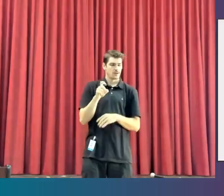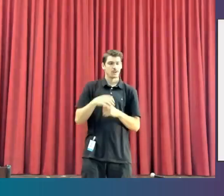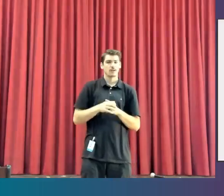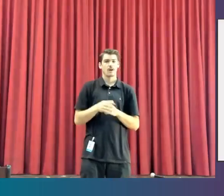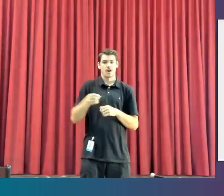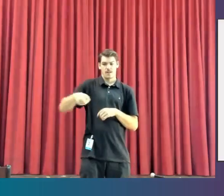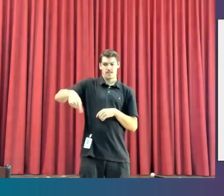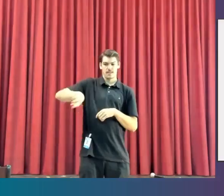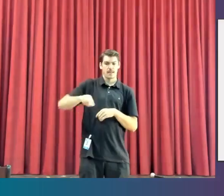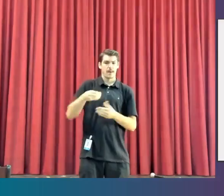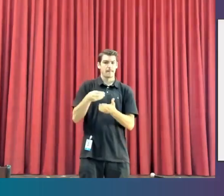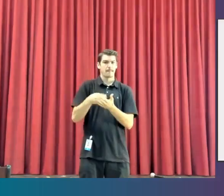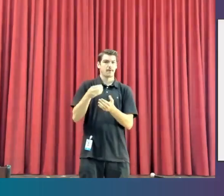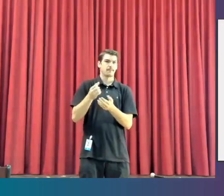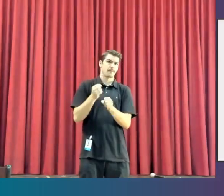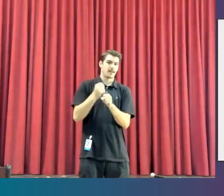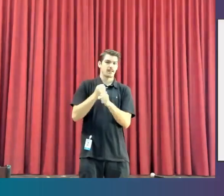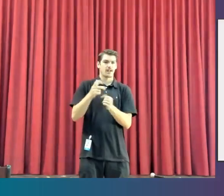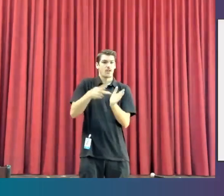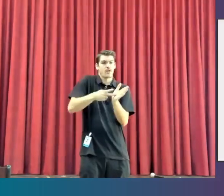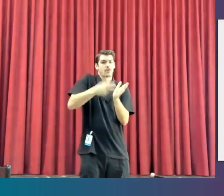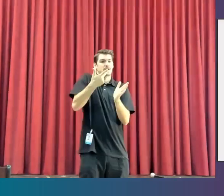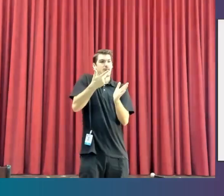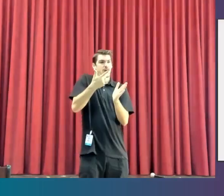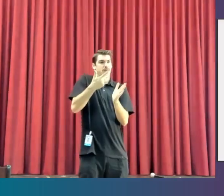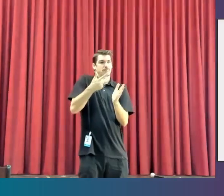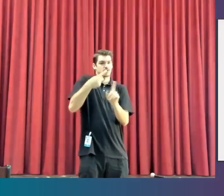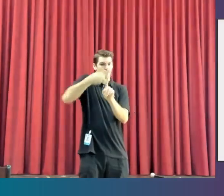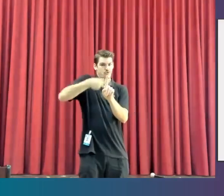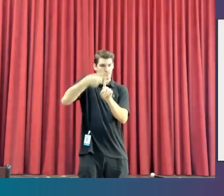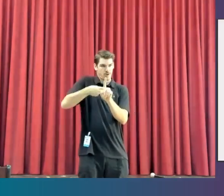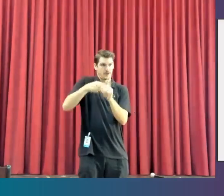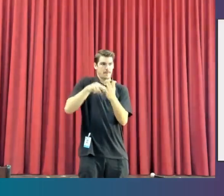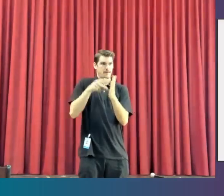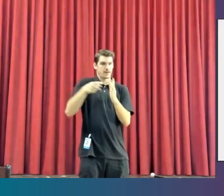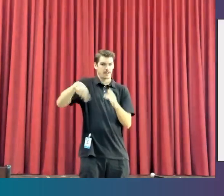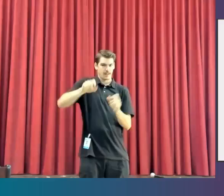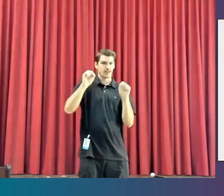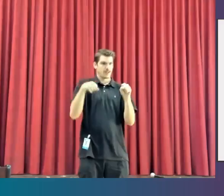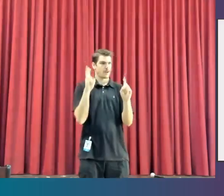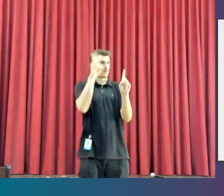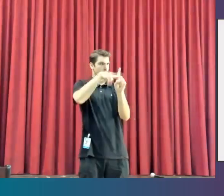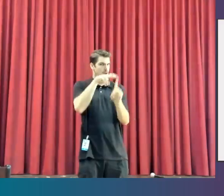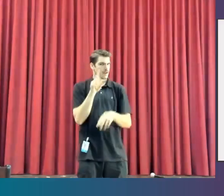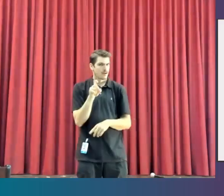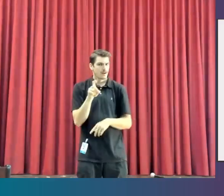they making 3 times their rent and therefore qualify for that apartment?